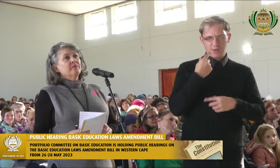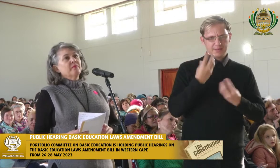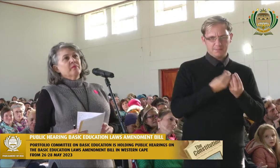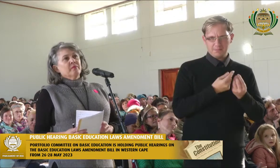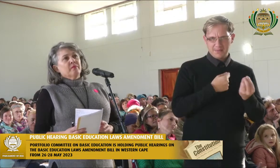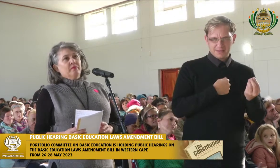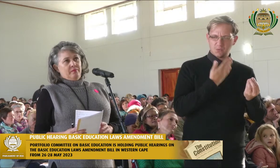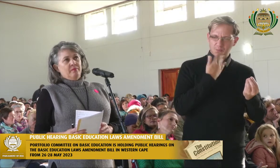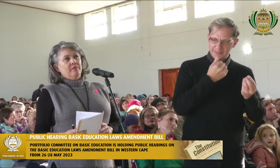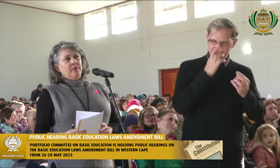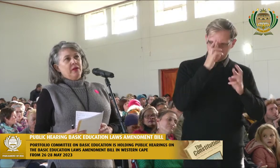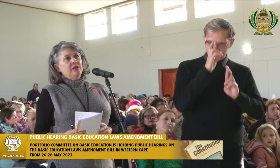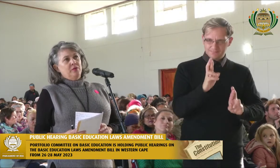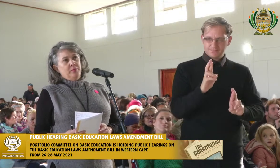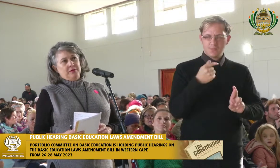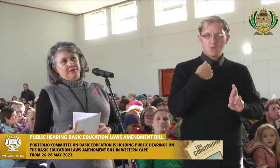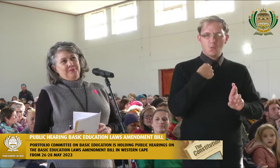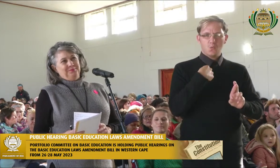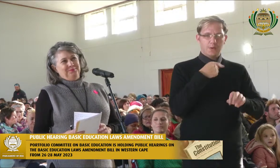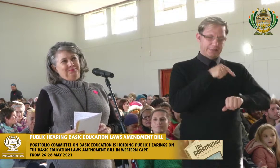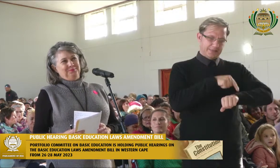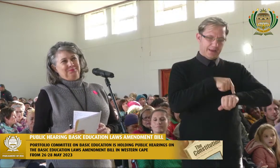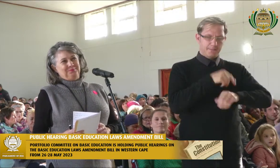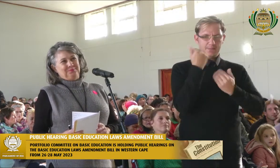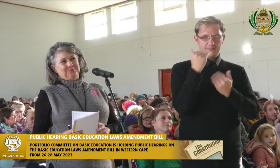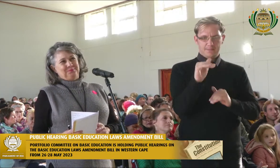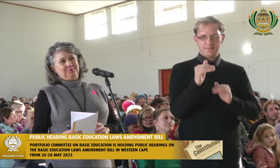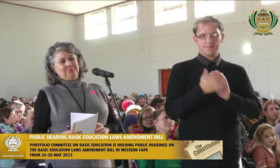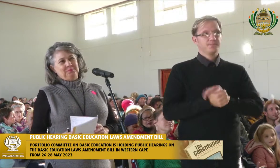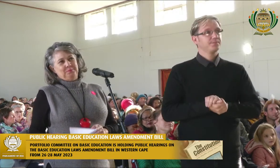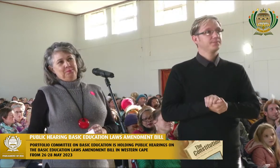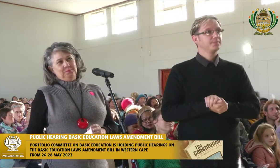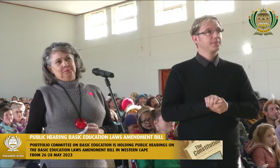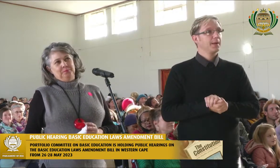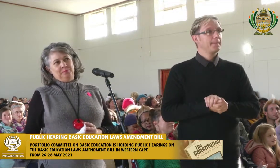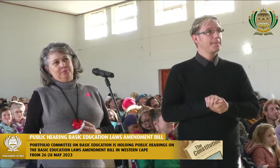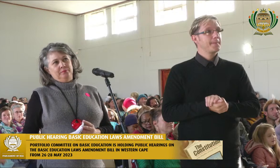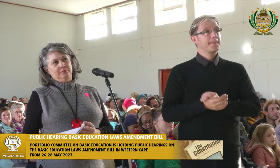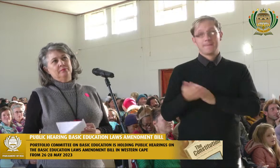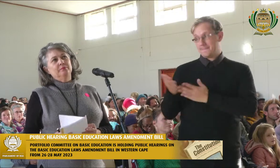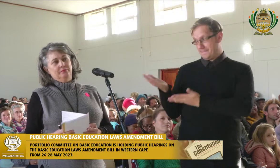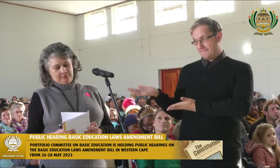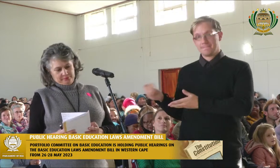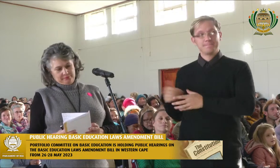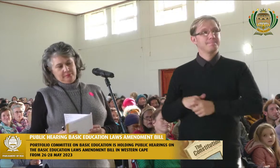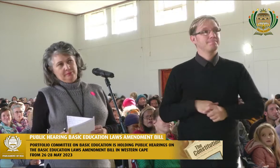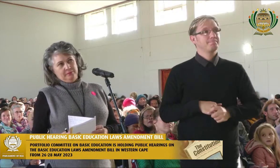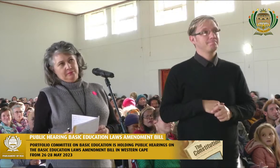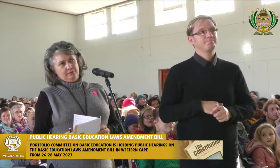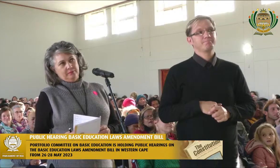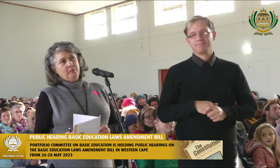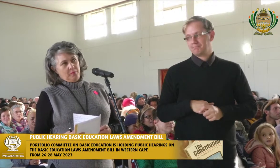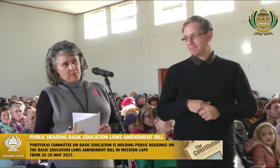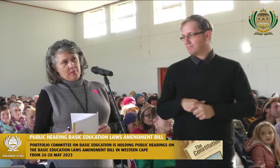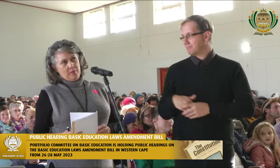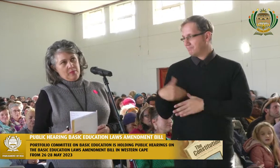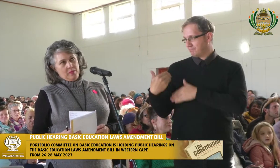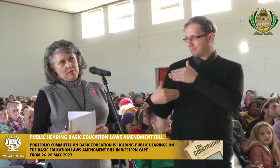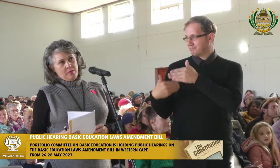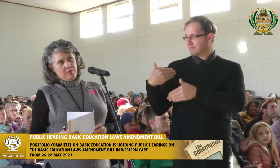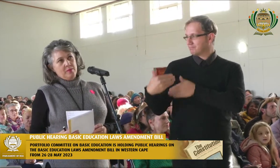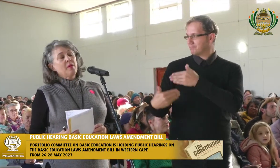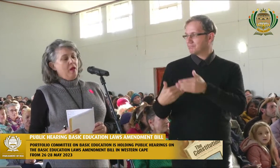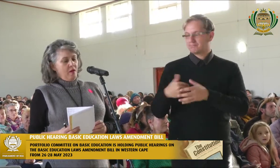So please proceed. Ah, man, sorry. Interpretation. Apologies. We just